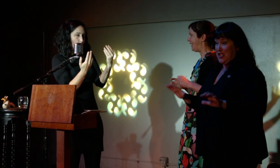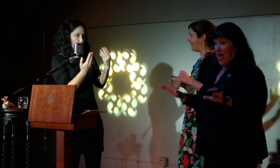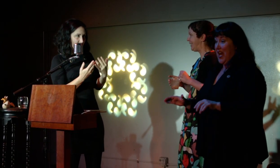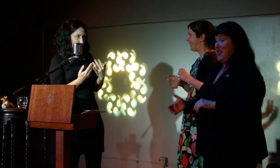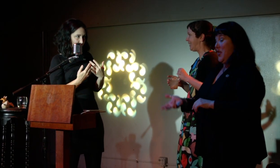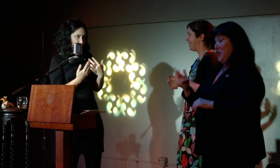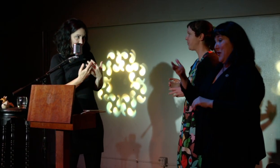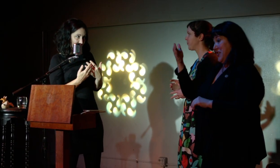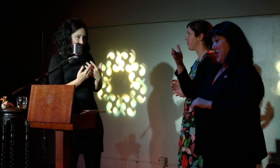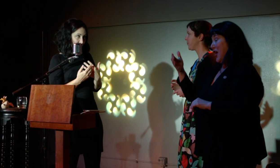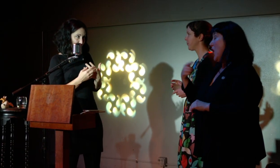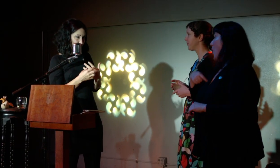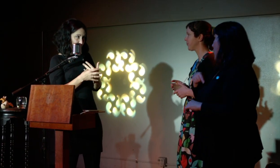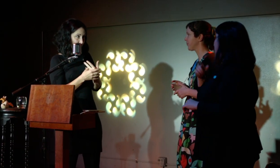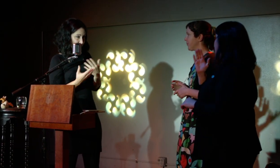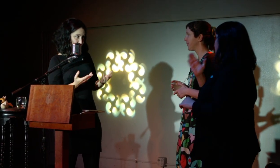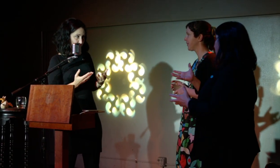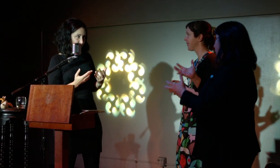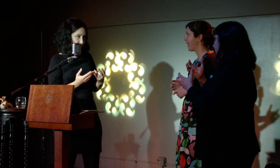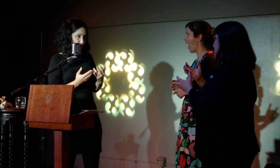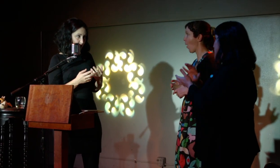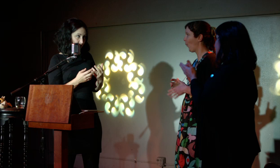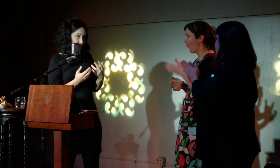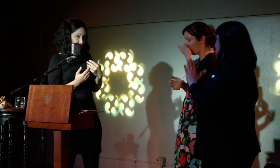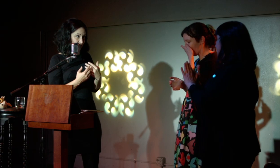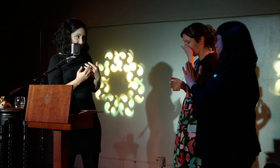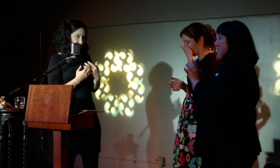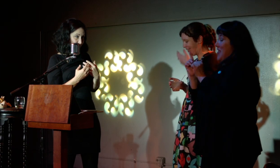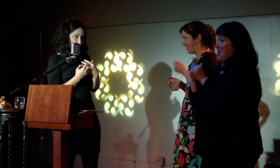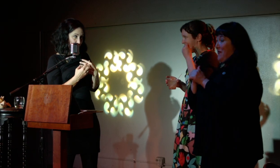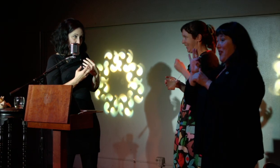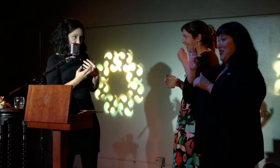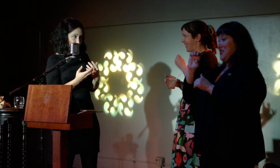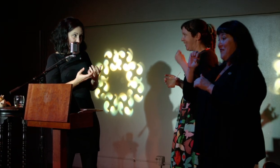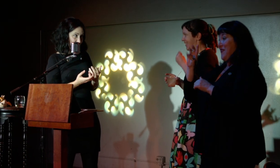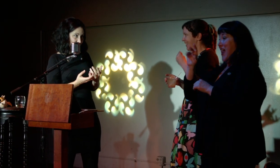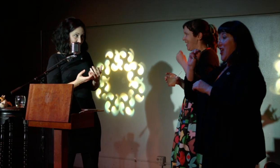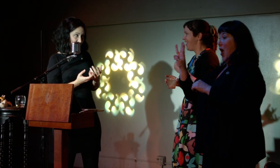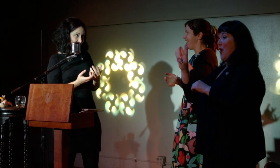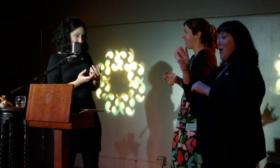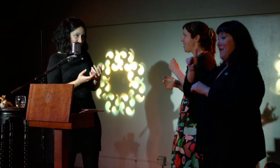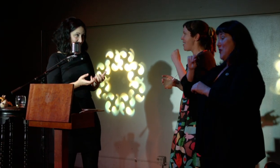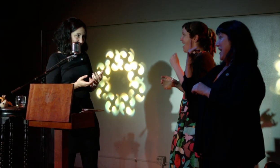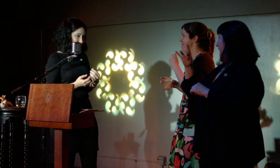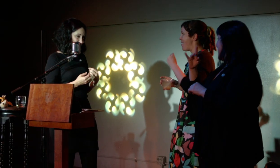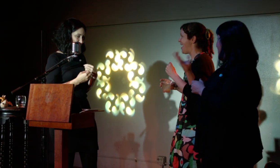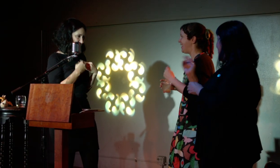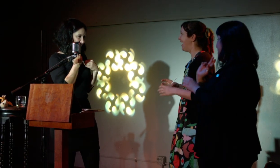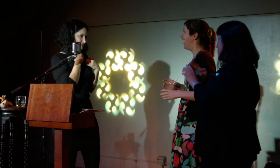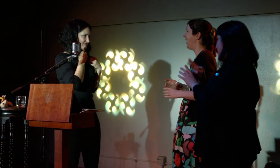things, we would like to have you as the first fellow of 2018. Will you join us?